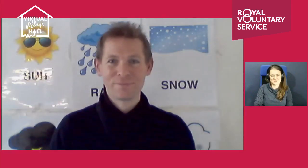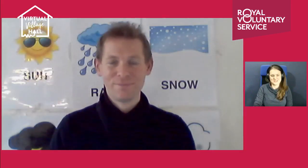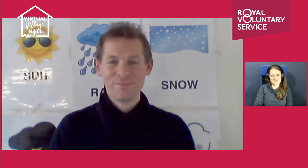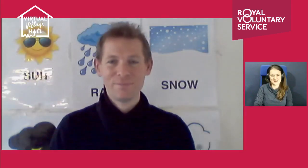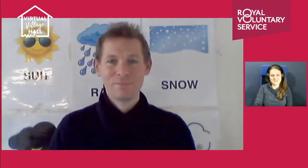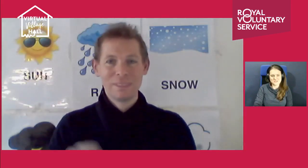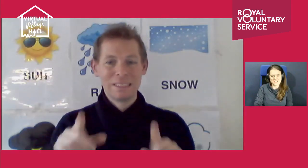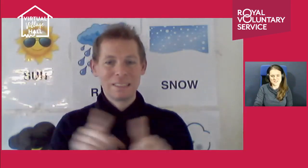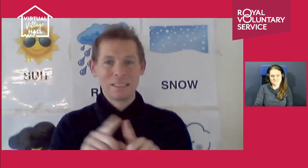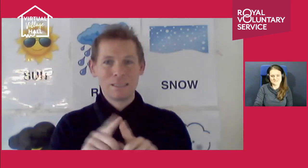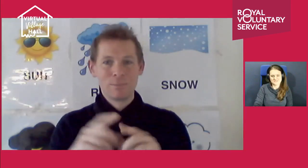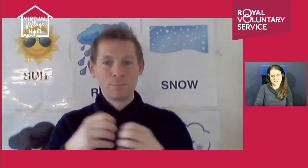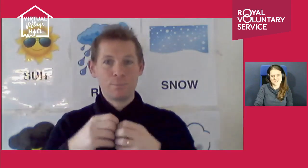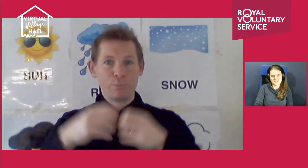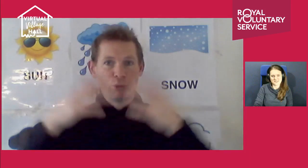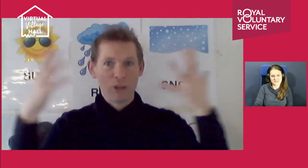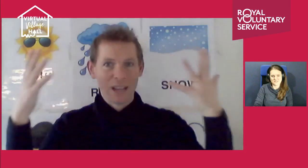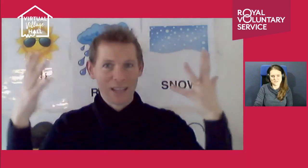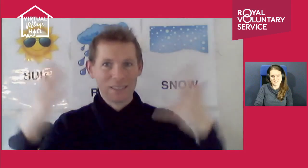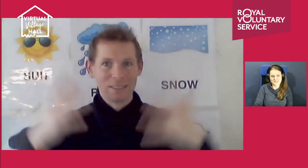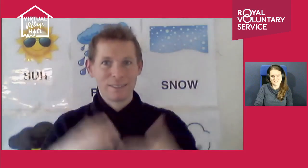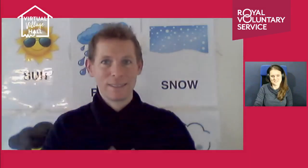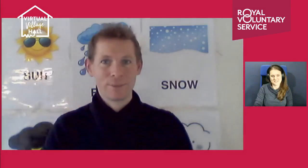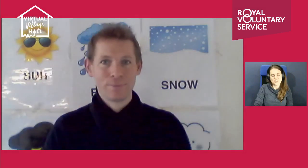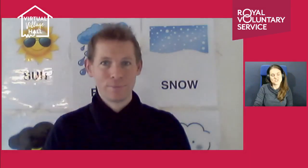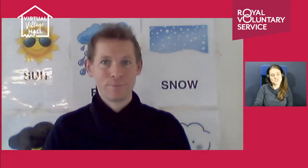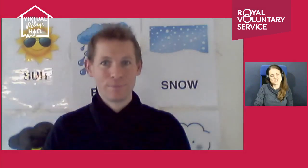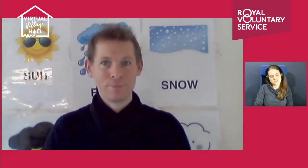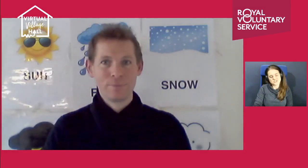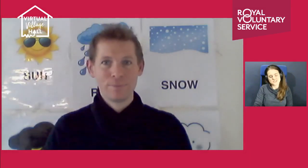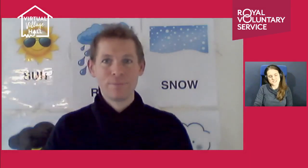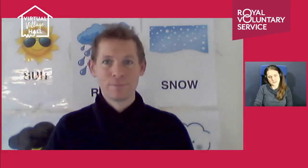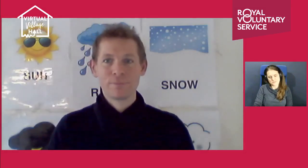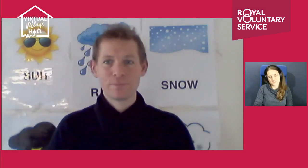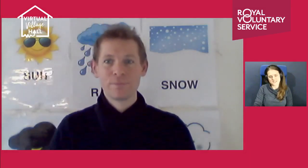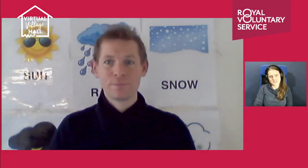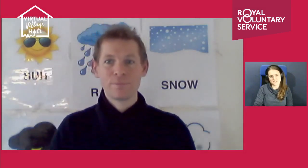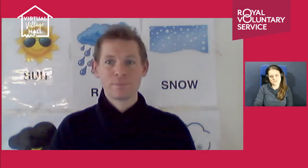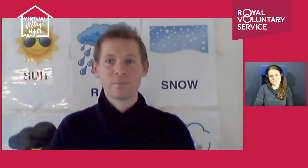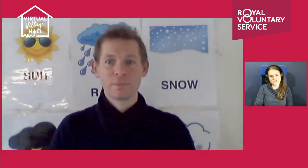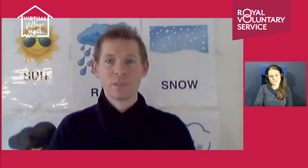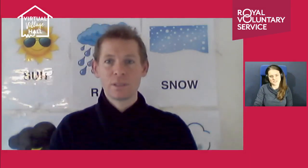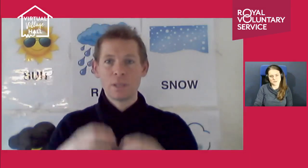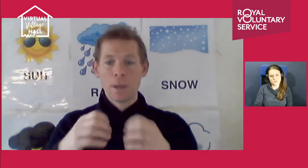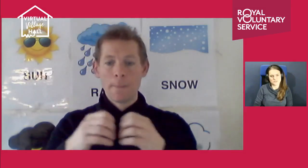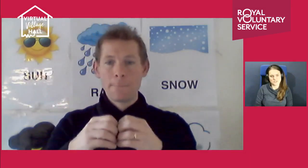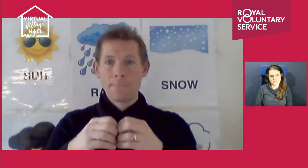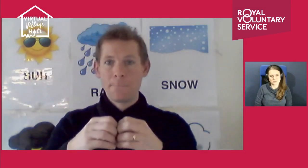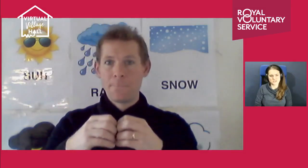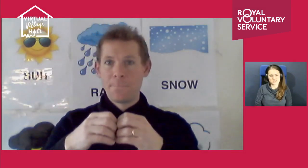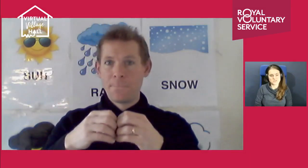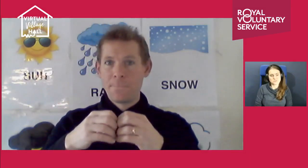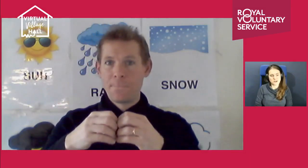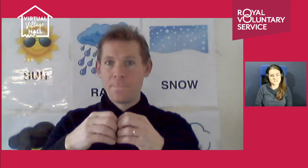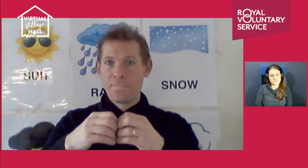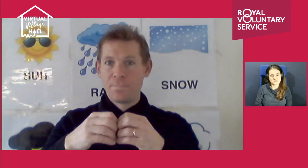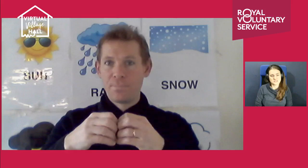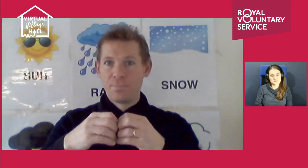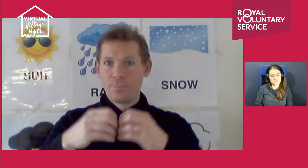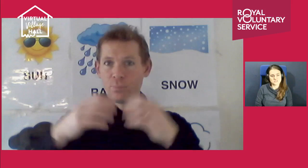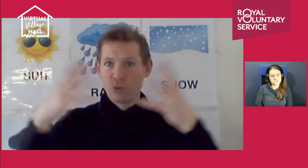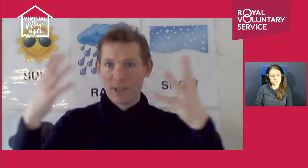So we had light rain, regular rain, heavy rain. So you can use the same idea of changing a sign with your facial expressions for